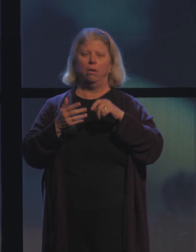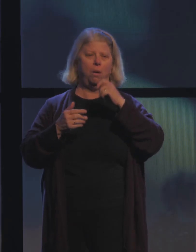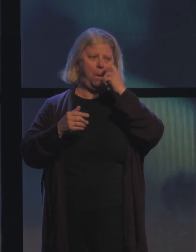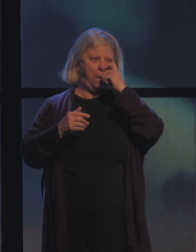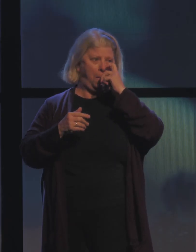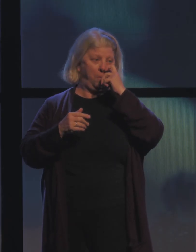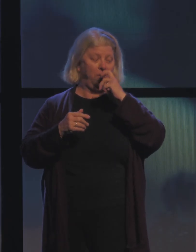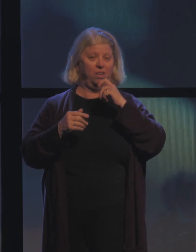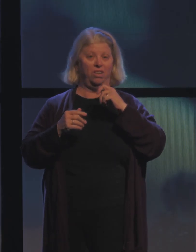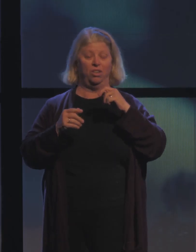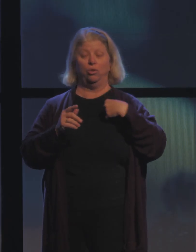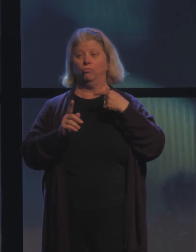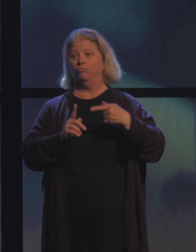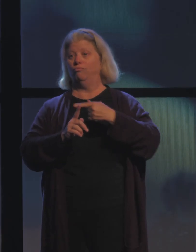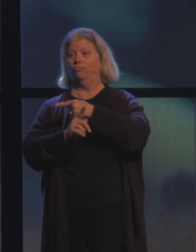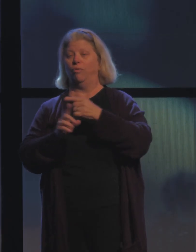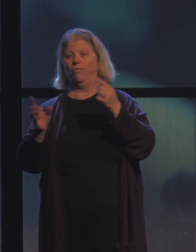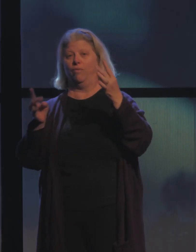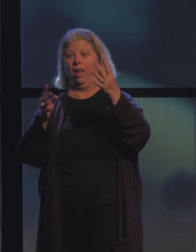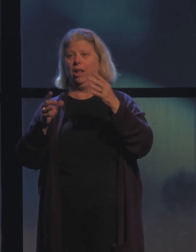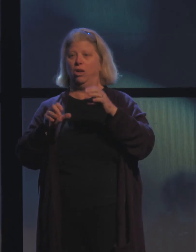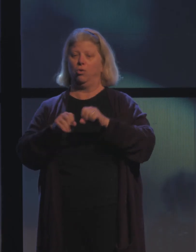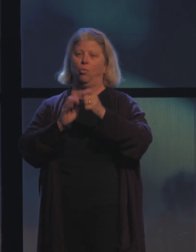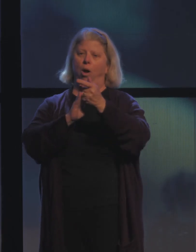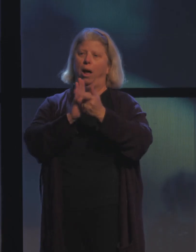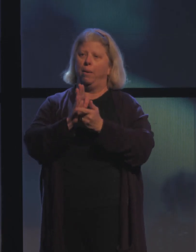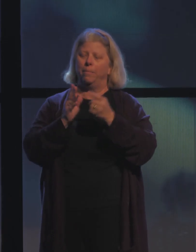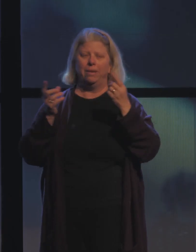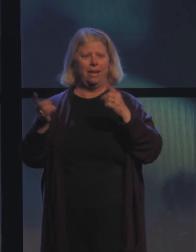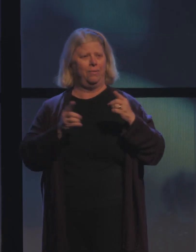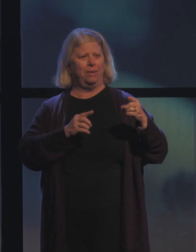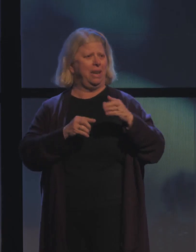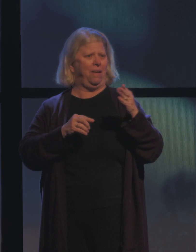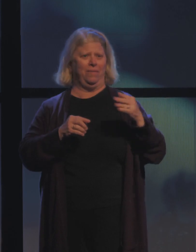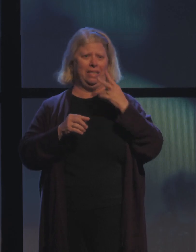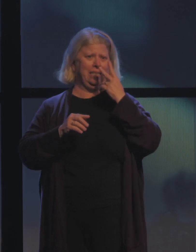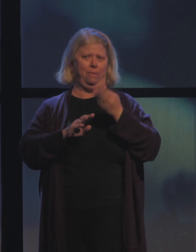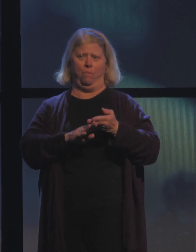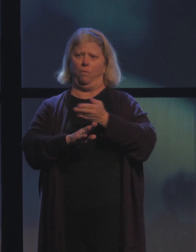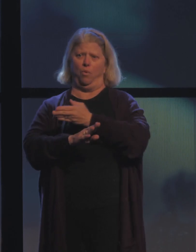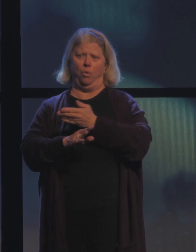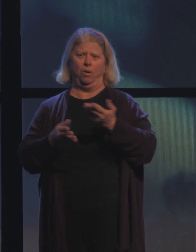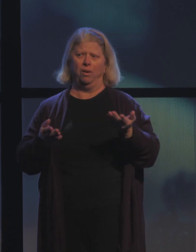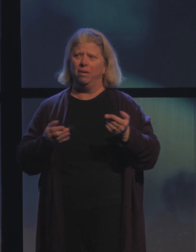to deter violent crime that was taking place, something we've really never seen before.